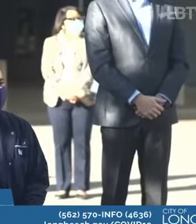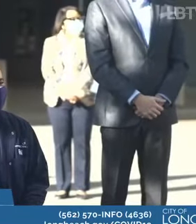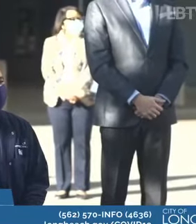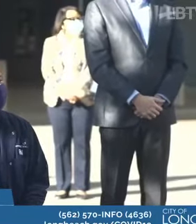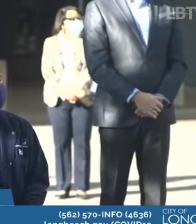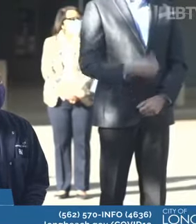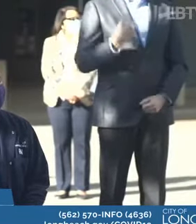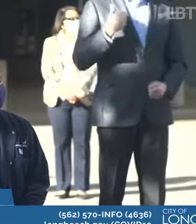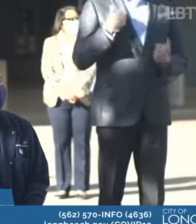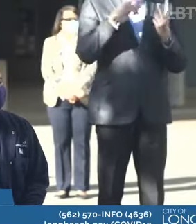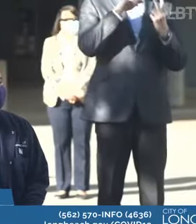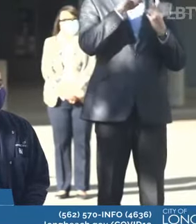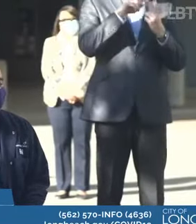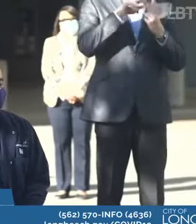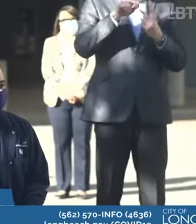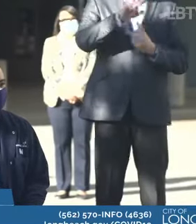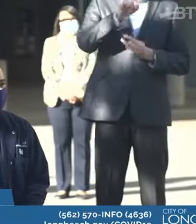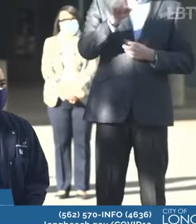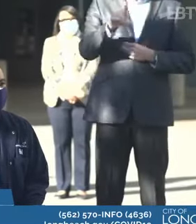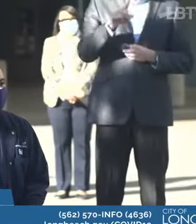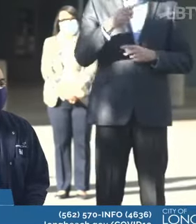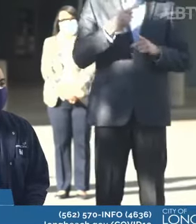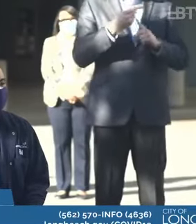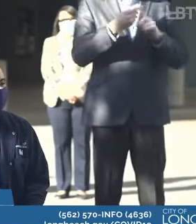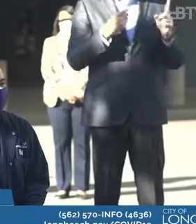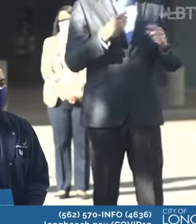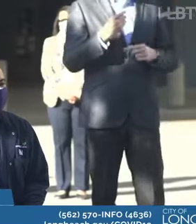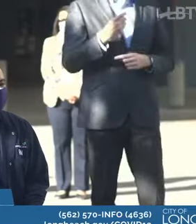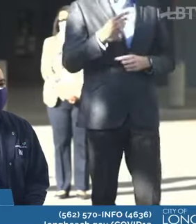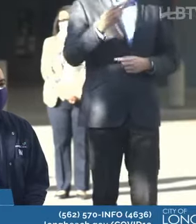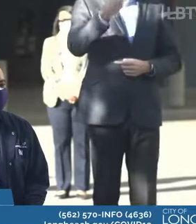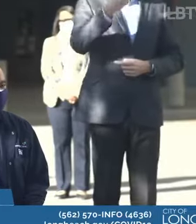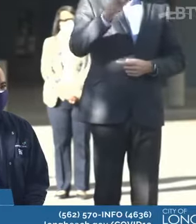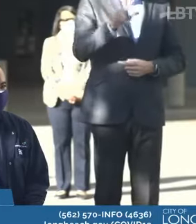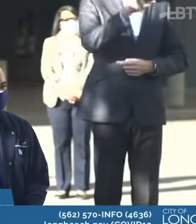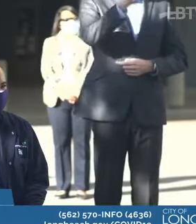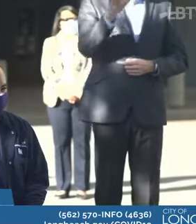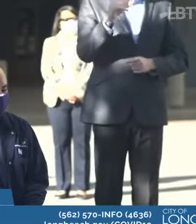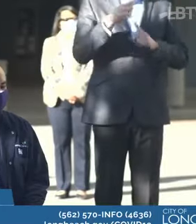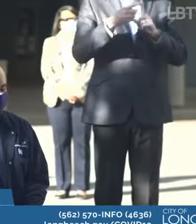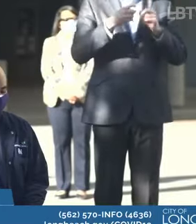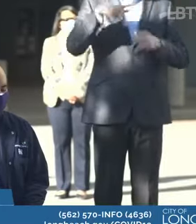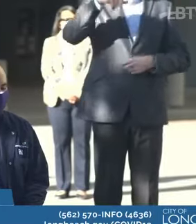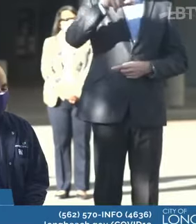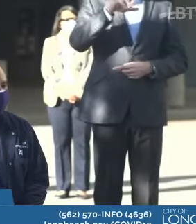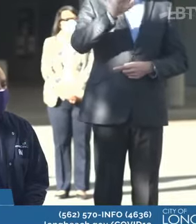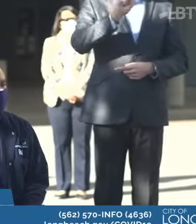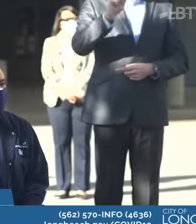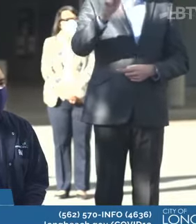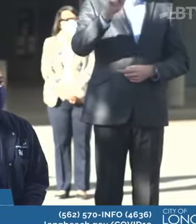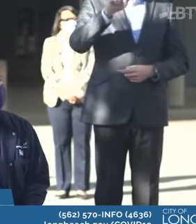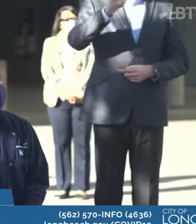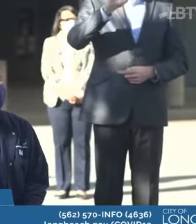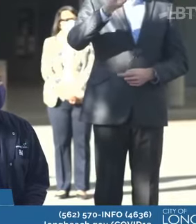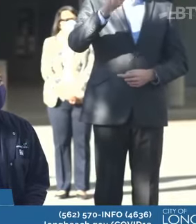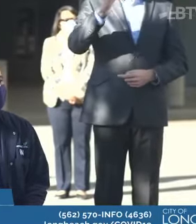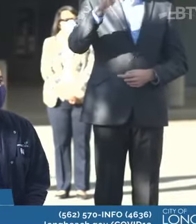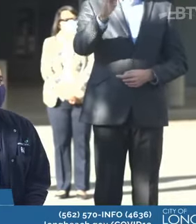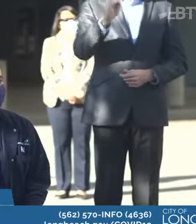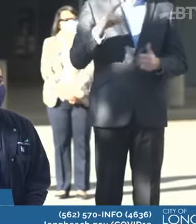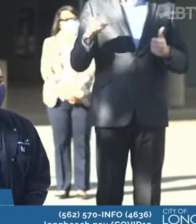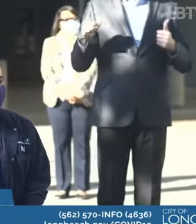We have two questions for you. They come from Haley Mungia at the Press Telegram. First, what have